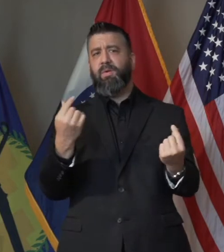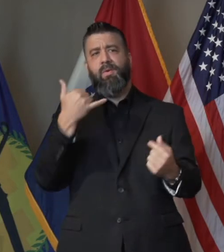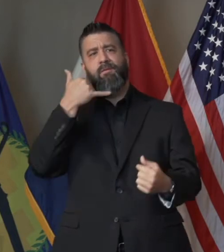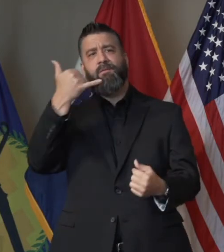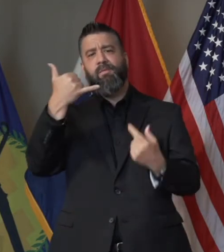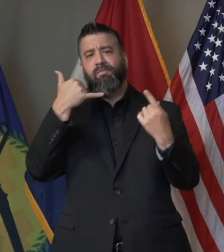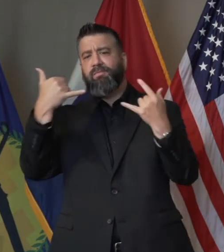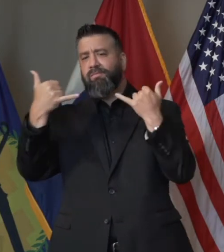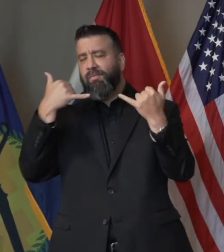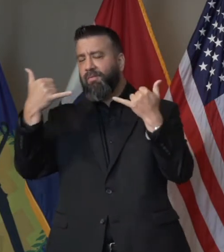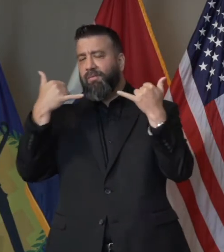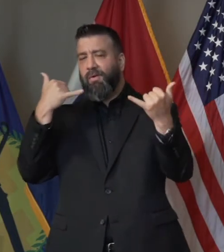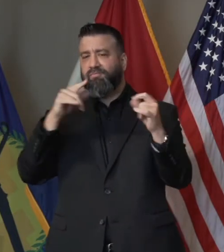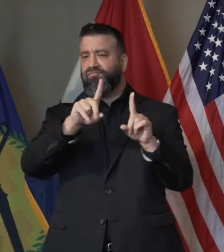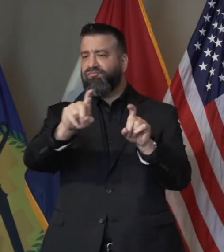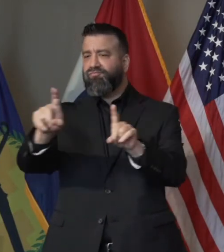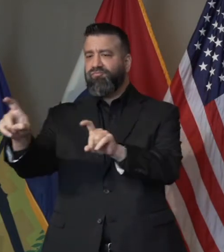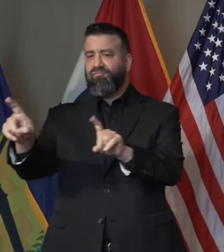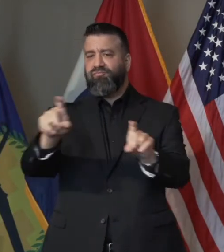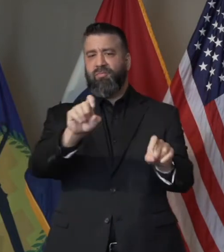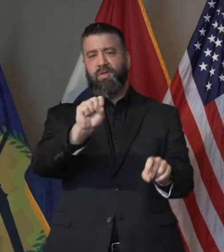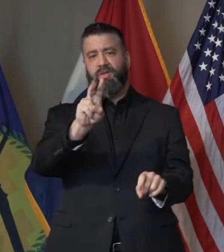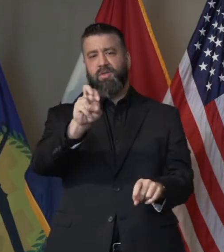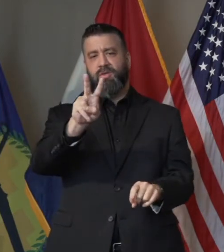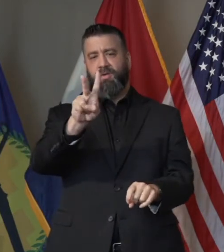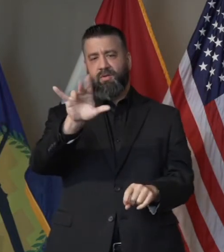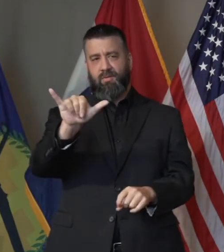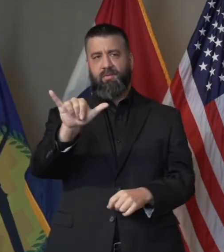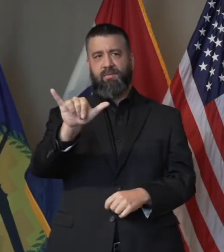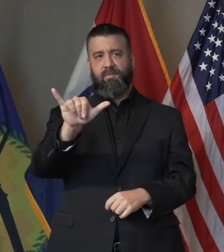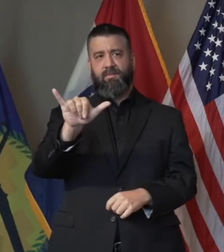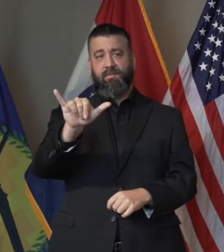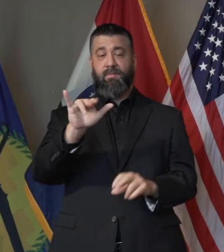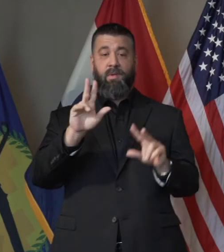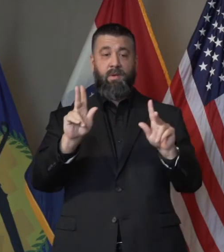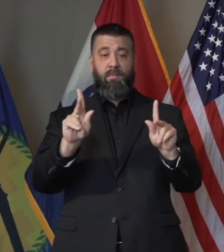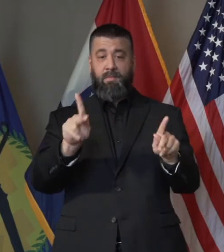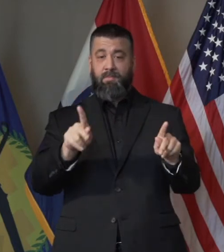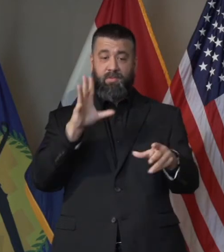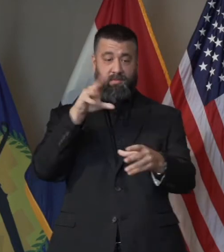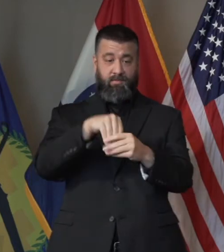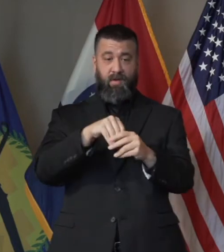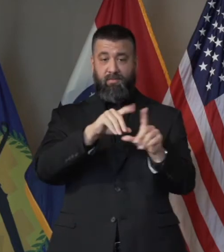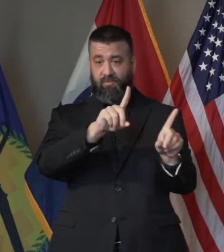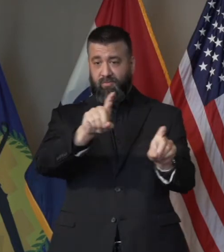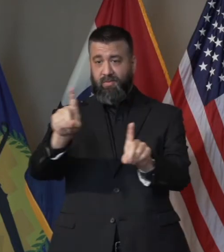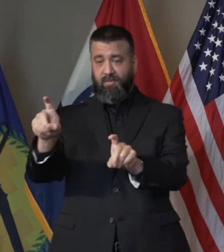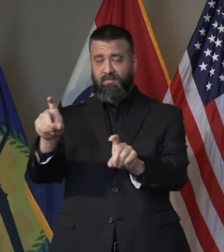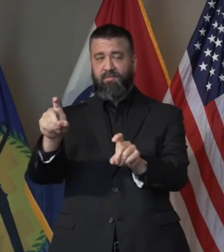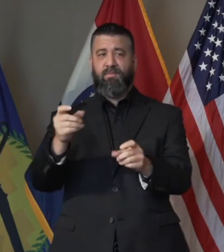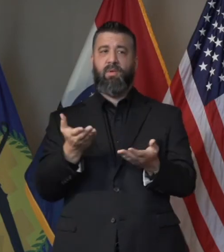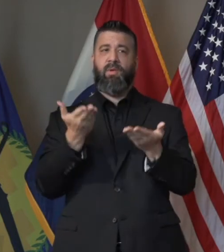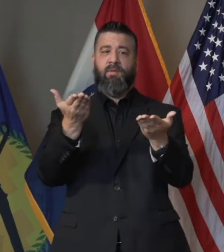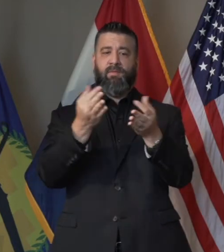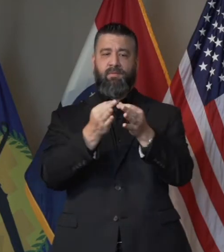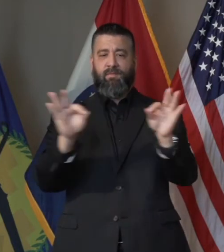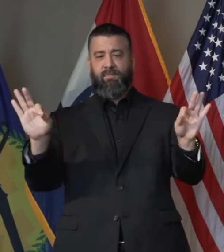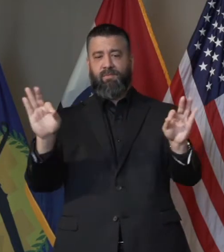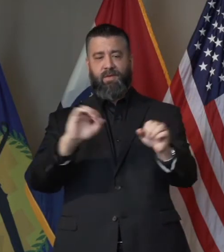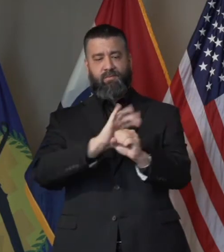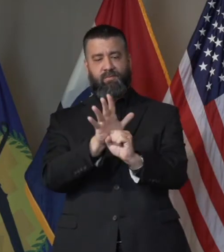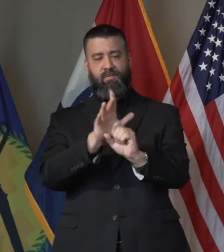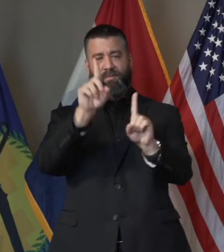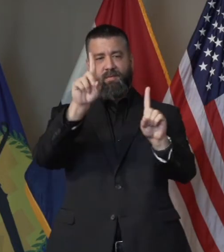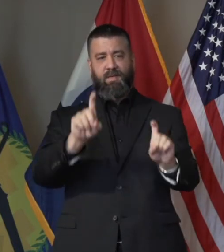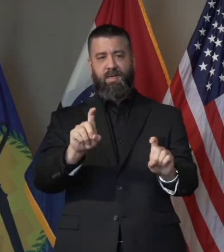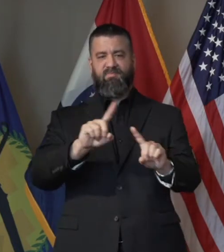of representative St. Louis County residents. Participants were offered a free COVID-19 test at locations across the county.